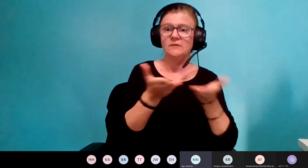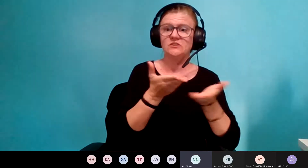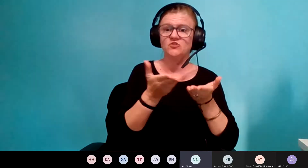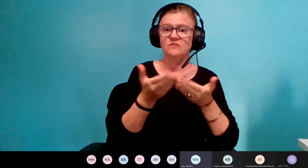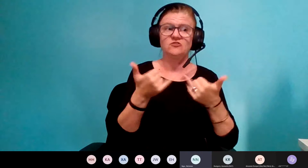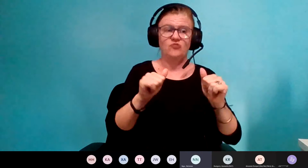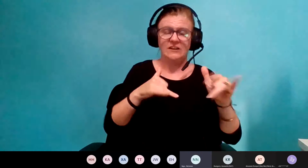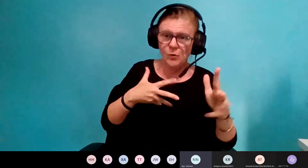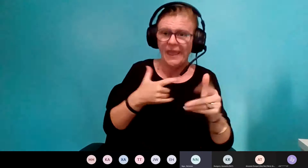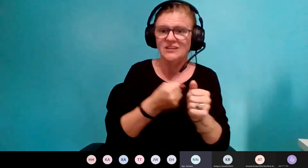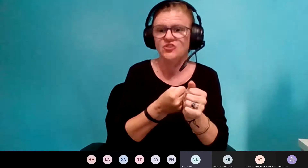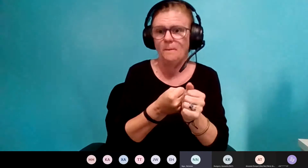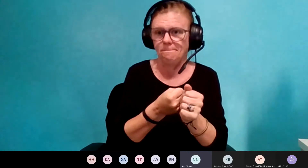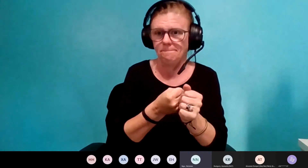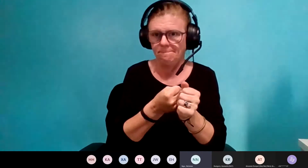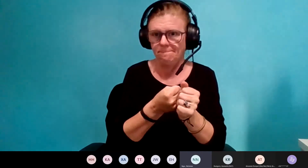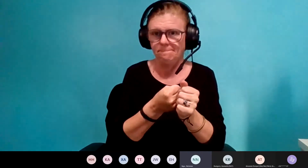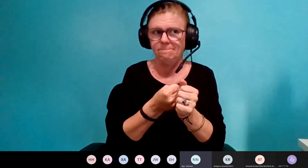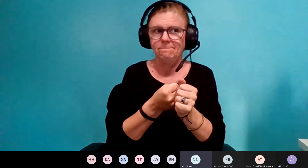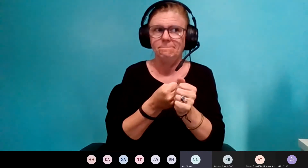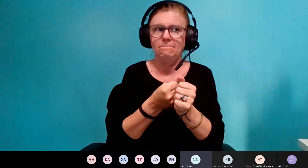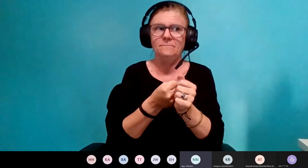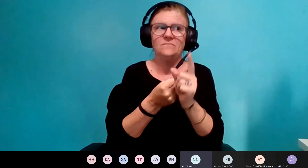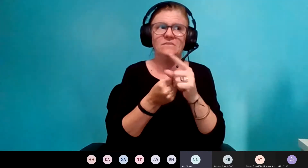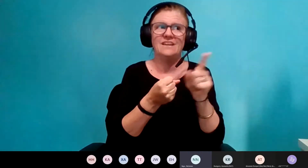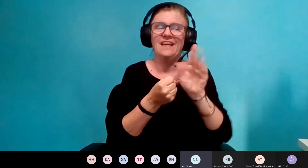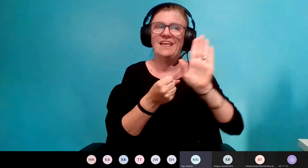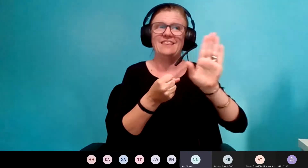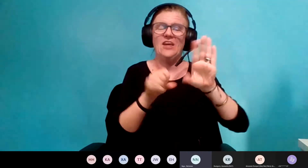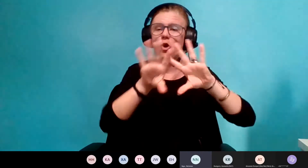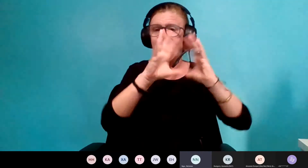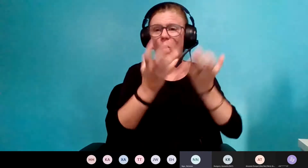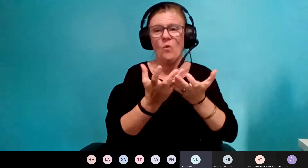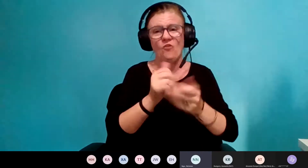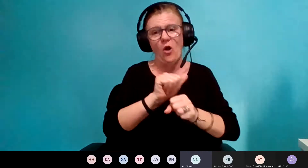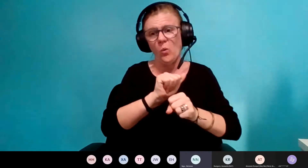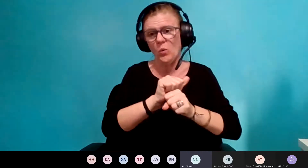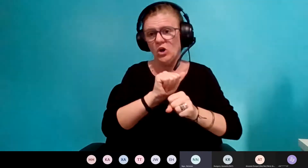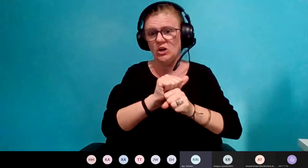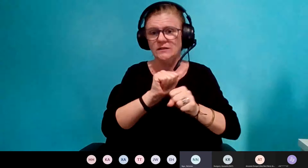catch up in their overall